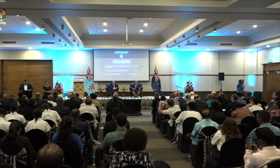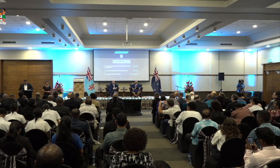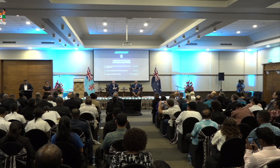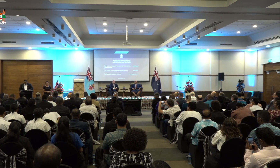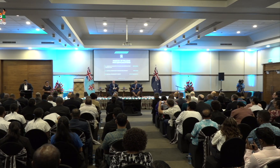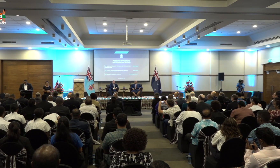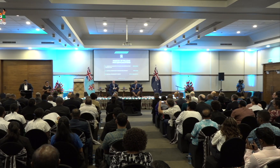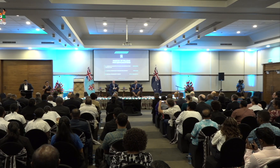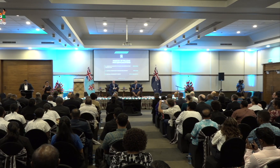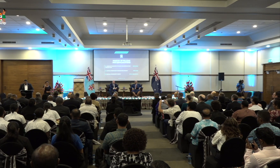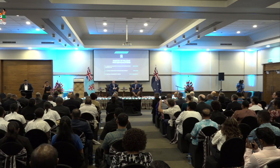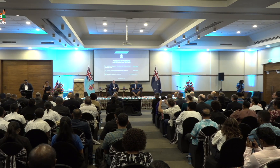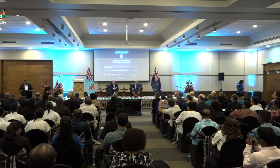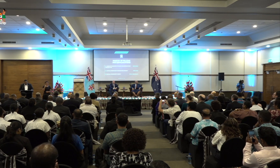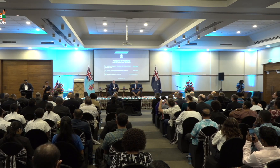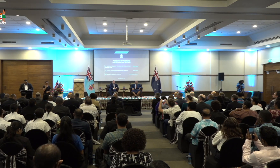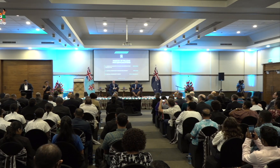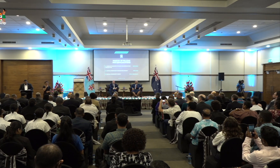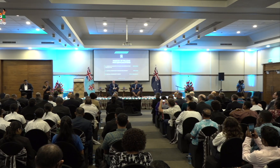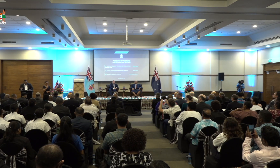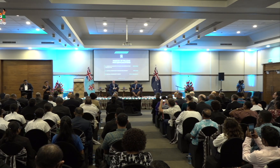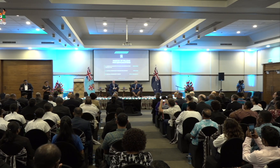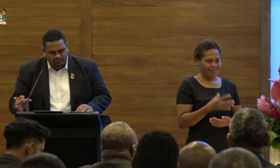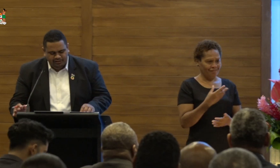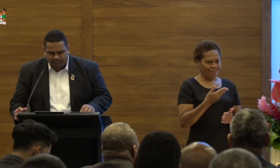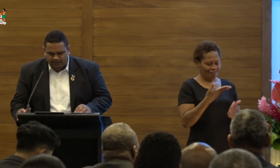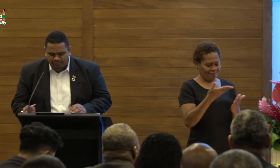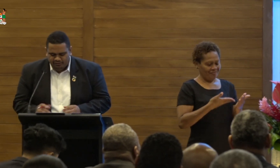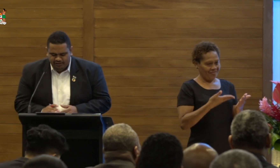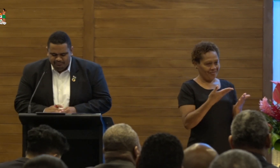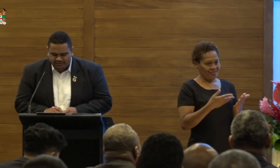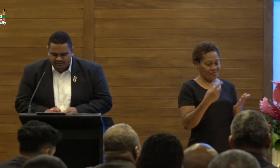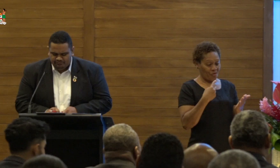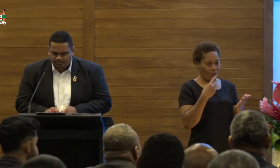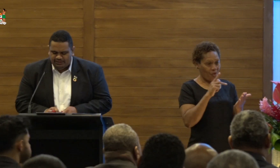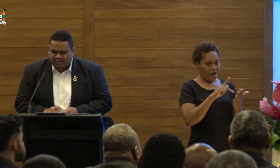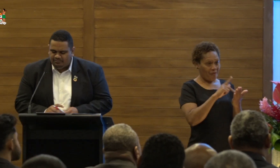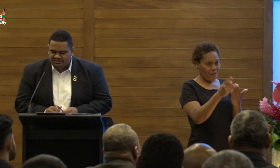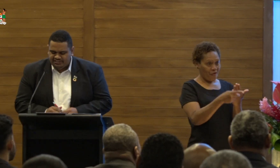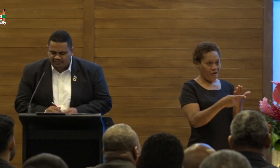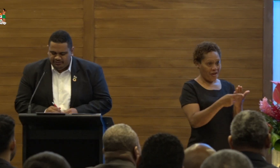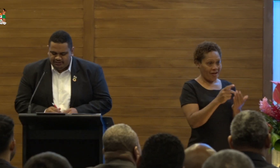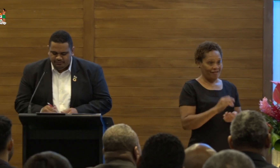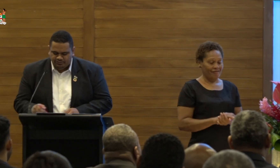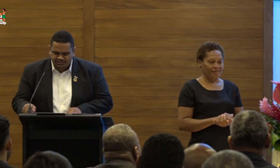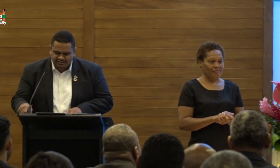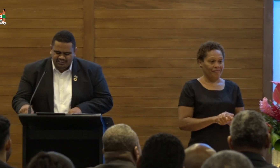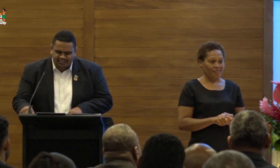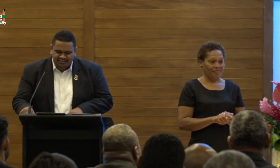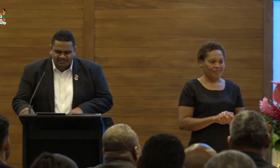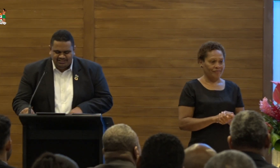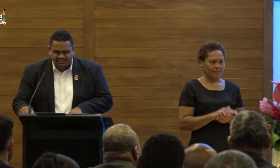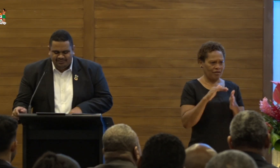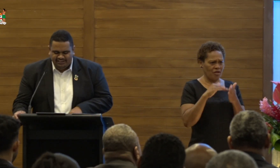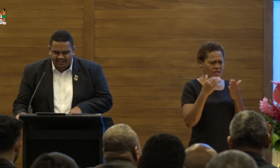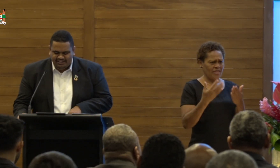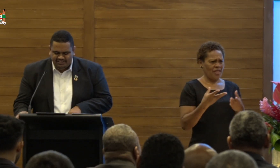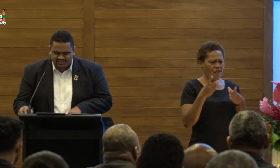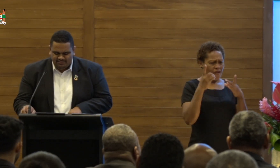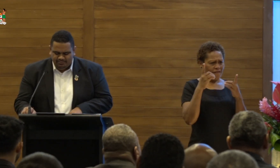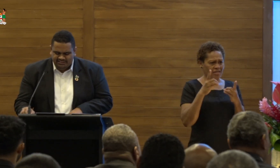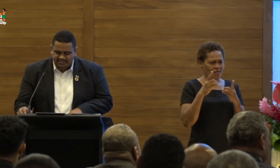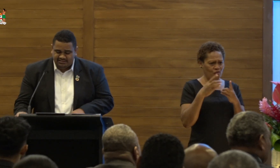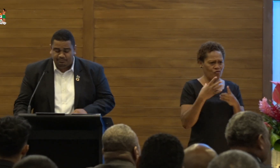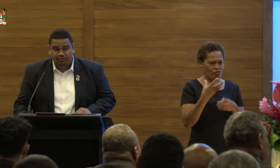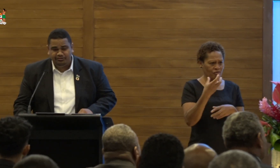Ladies and gentlemen, following the protocol and the order on our program, we will now proceed with devotion to seek divine